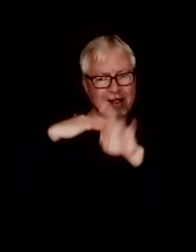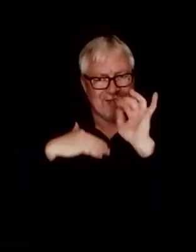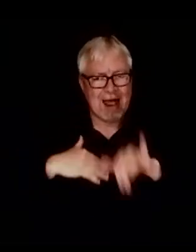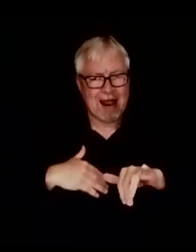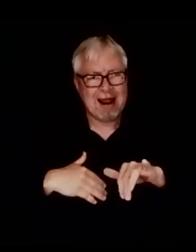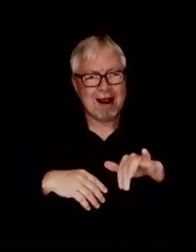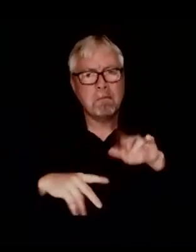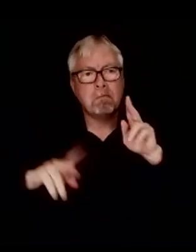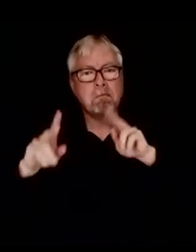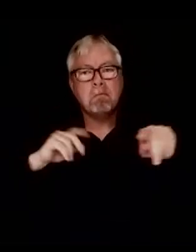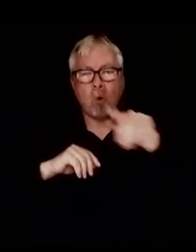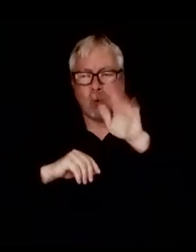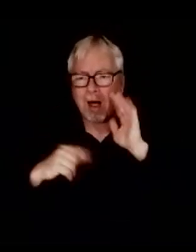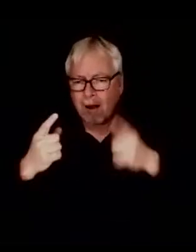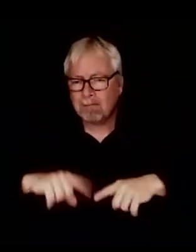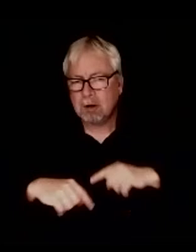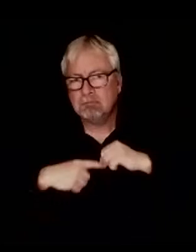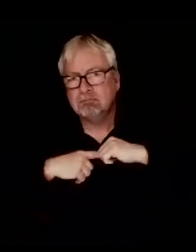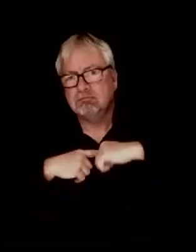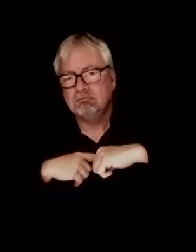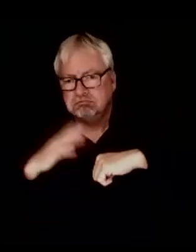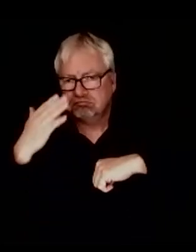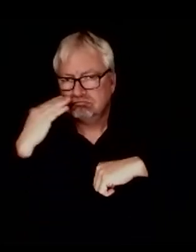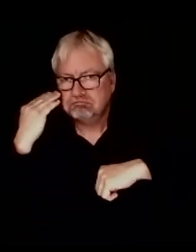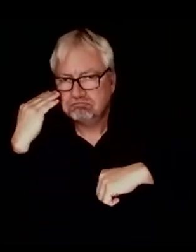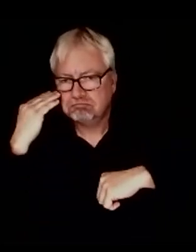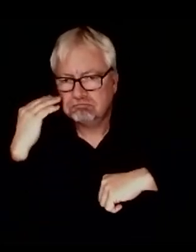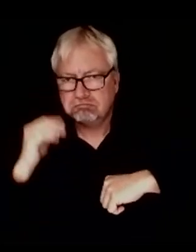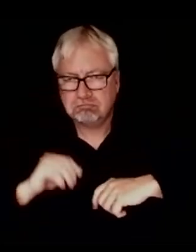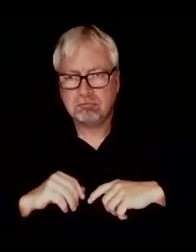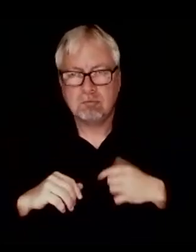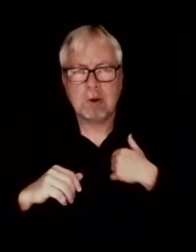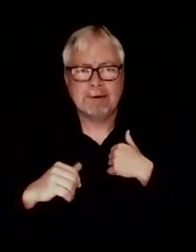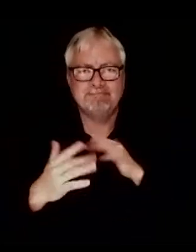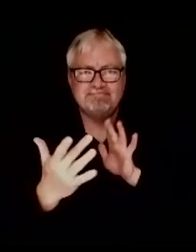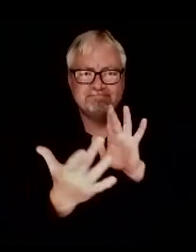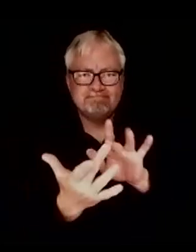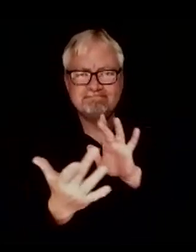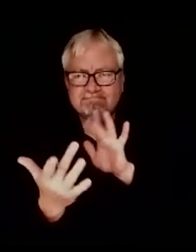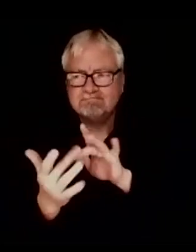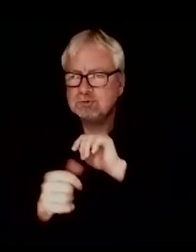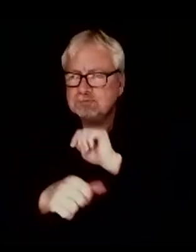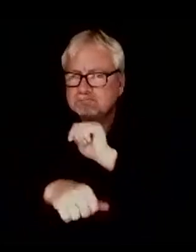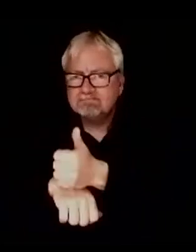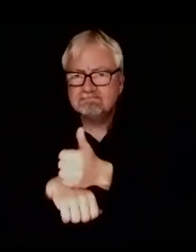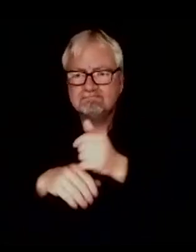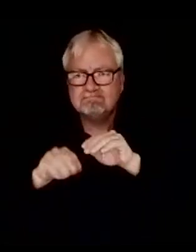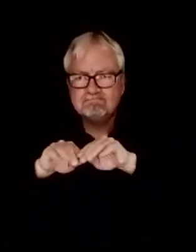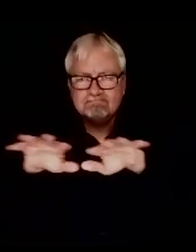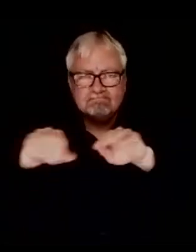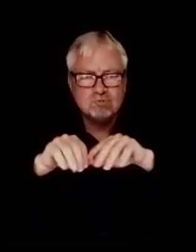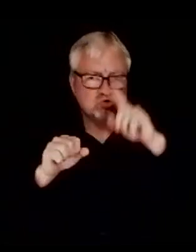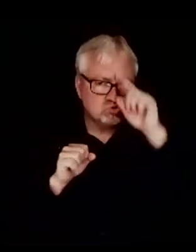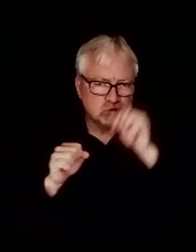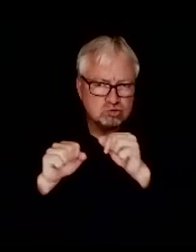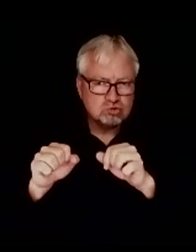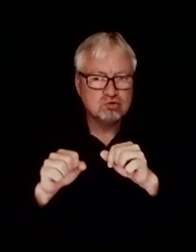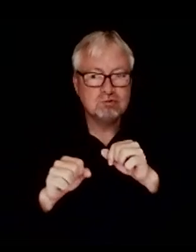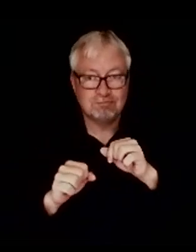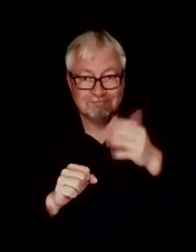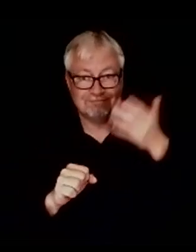the strategies to reach people were going to need to get more targeted, more specific to the circumstances of